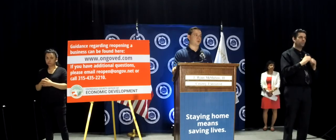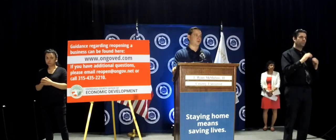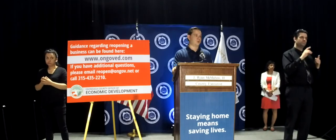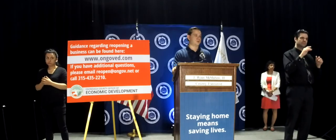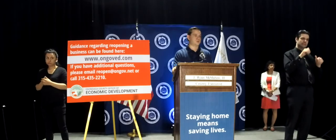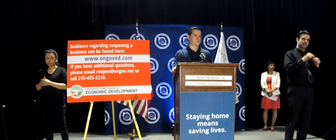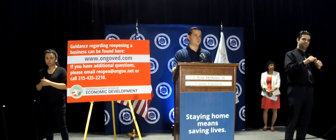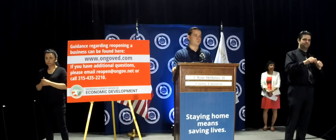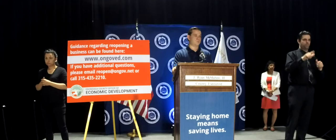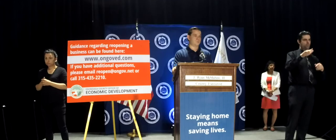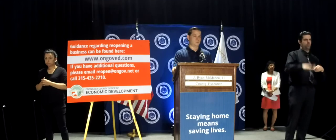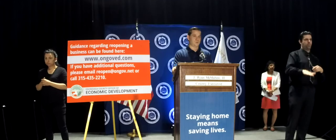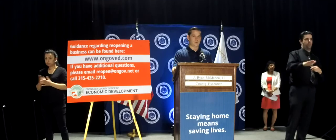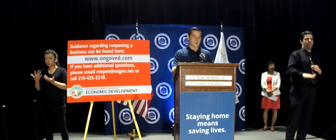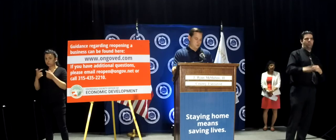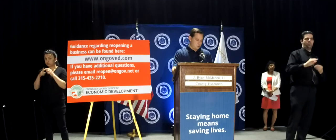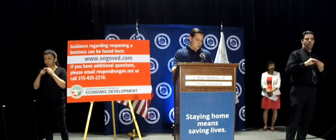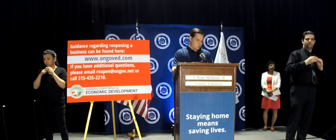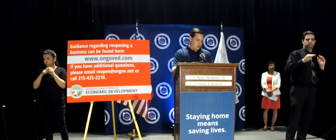Other questions?